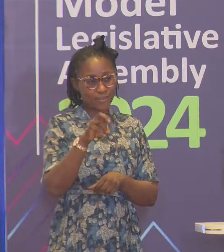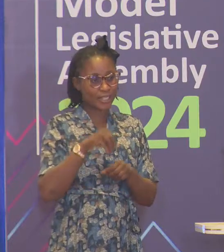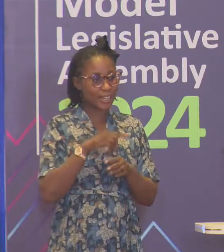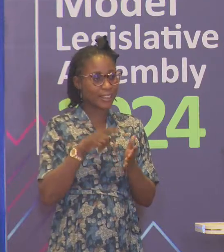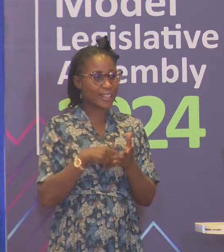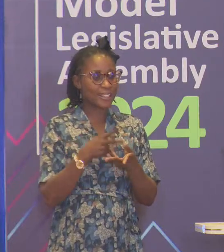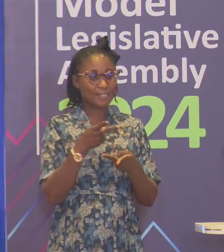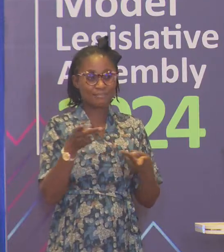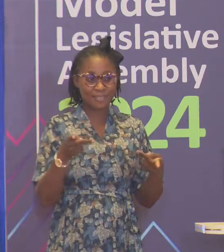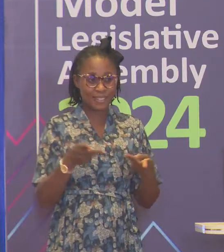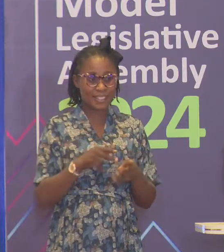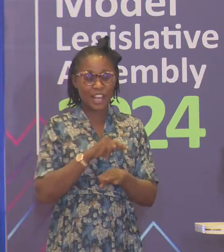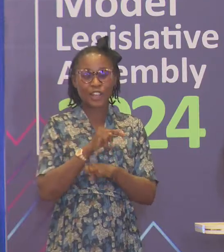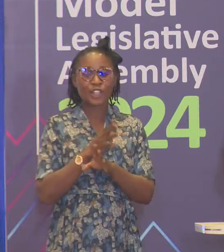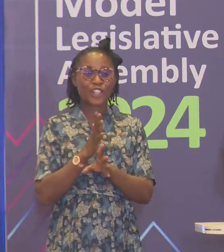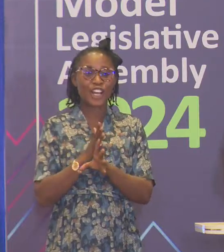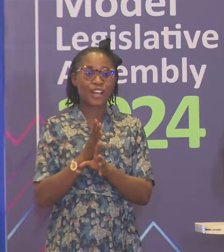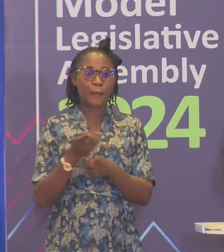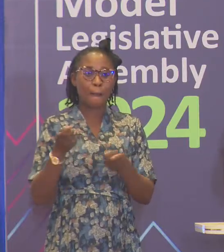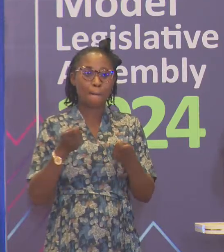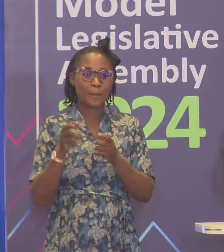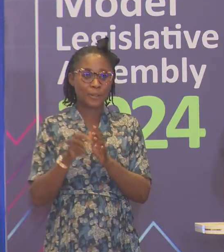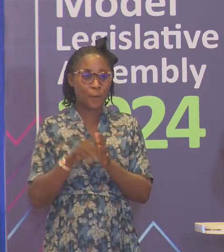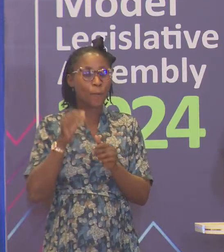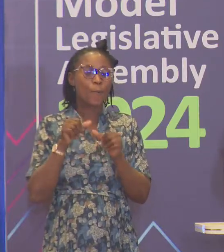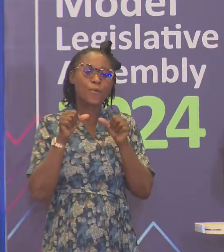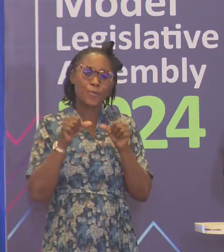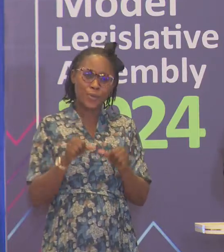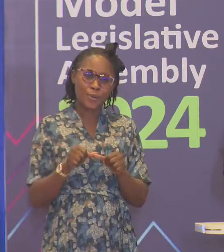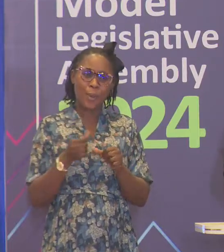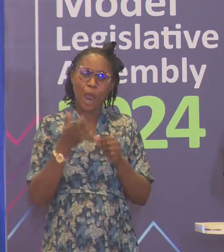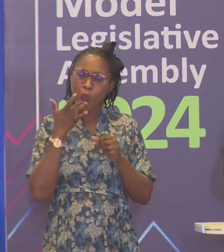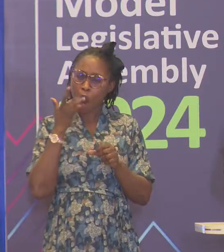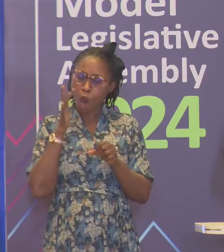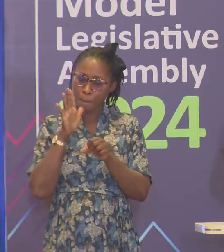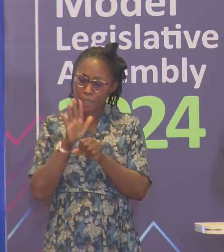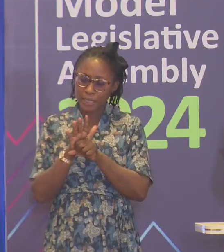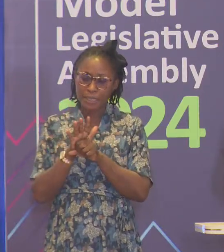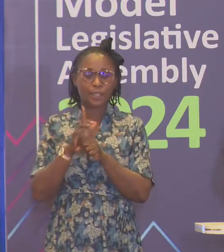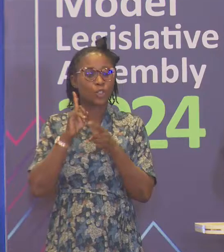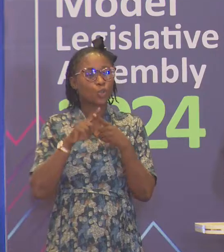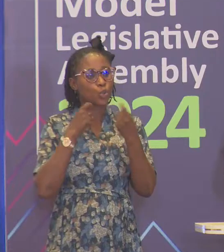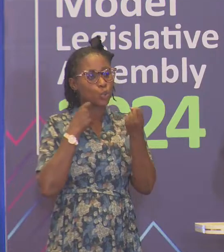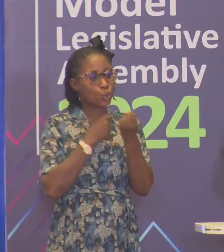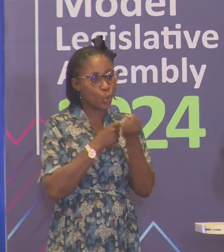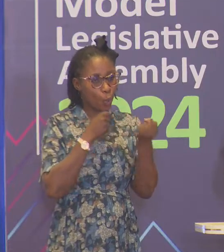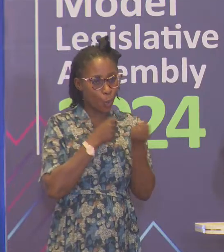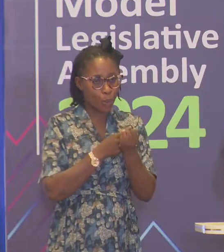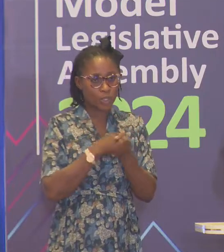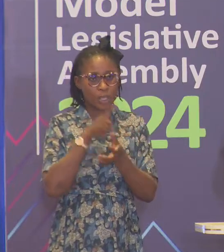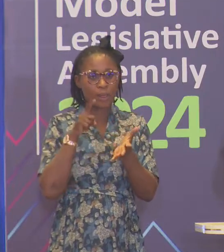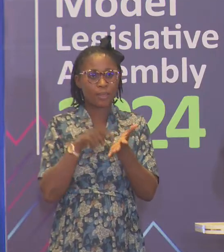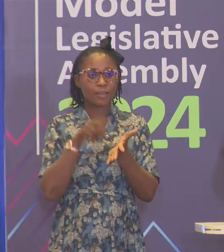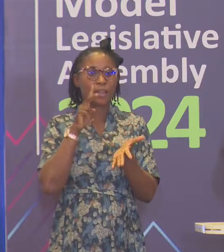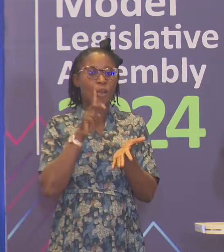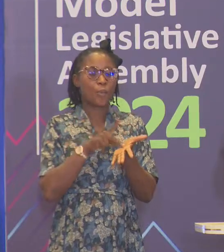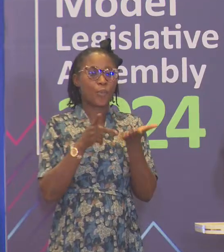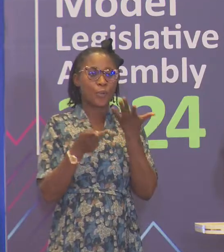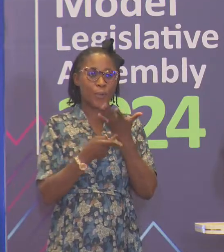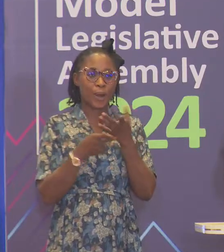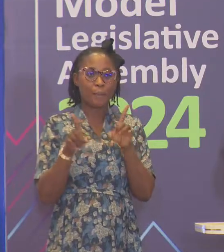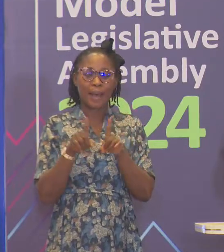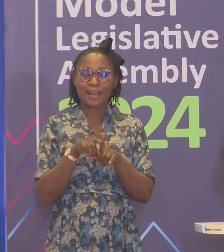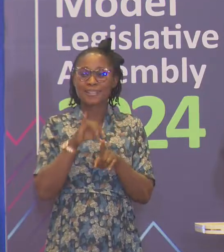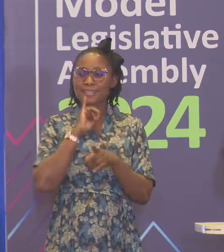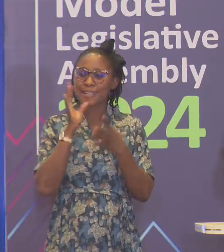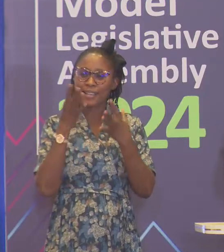regard, the National Assembly management will remain committed to supporting this program as it is